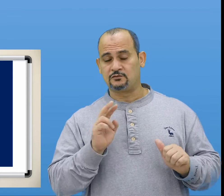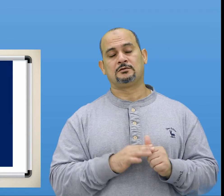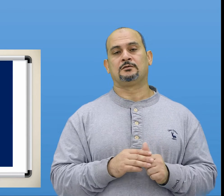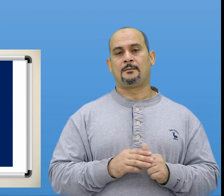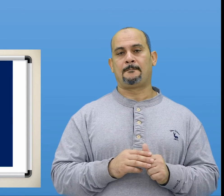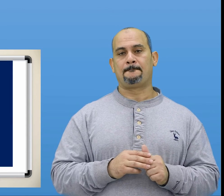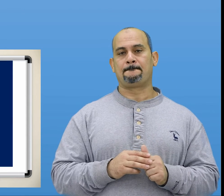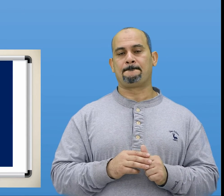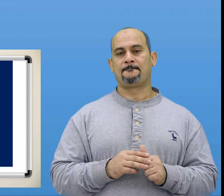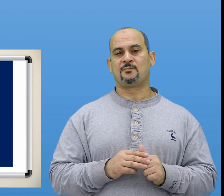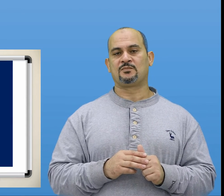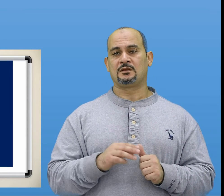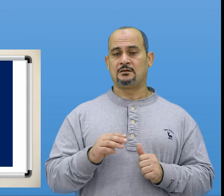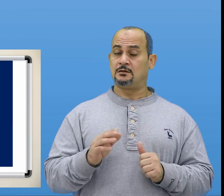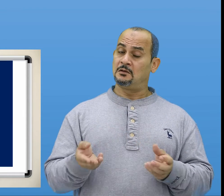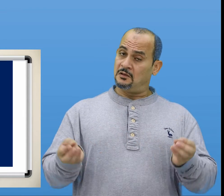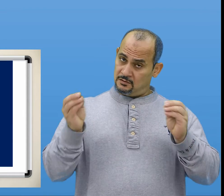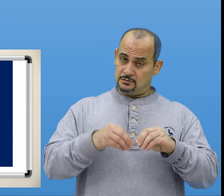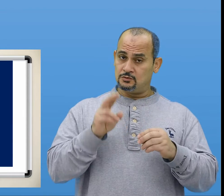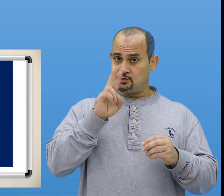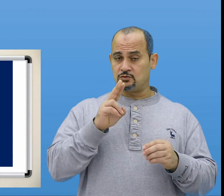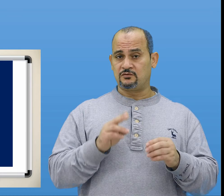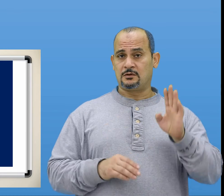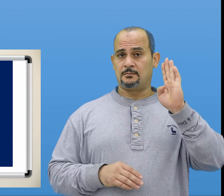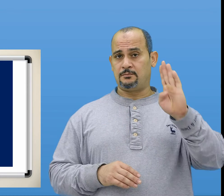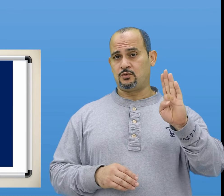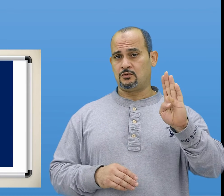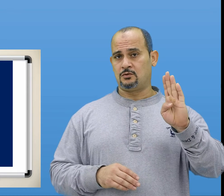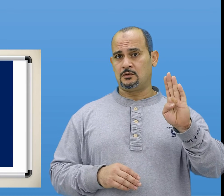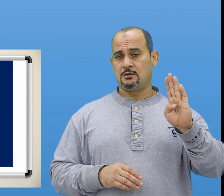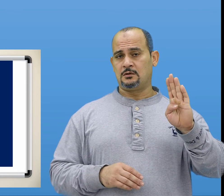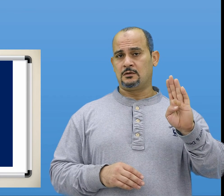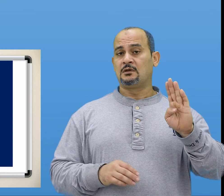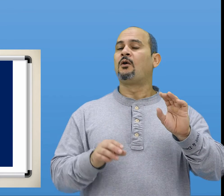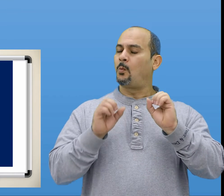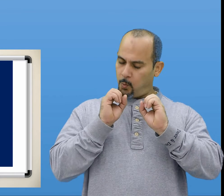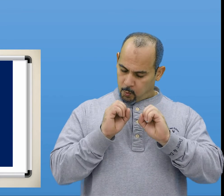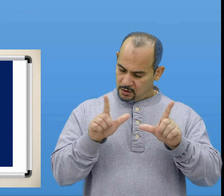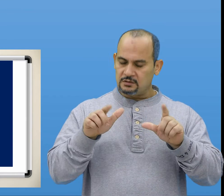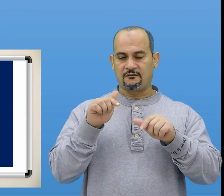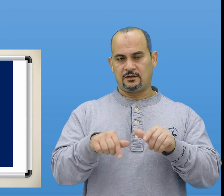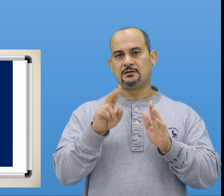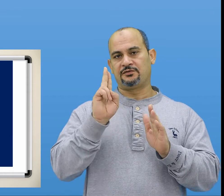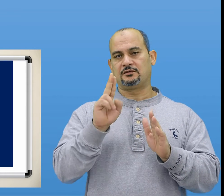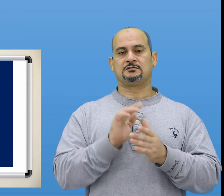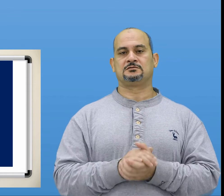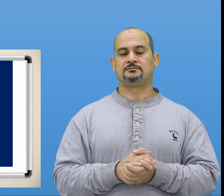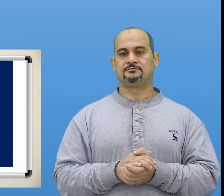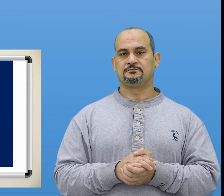or milestone. Of course, they use boomerangs to hunt down animals. Correct. Now let's move along with the second question. I